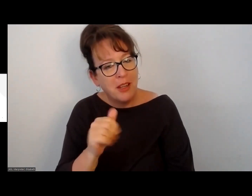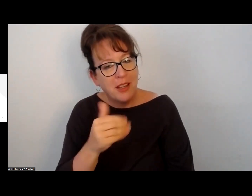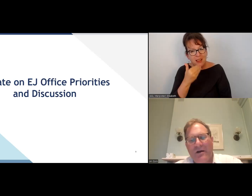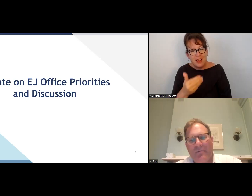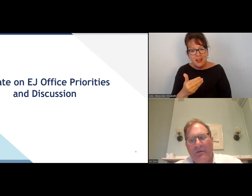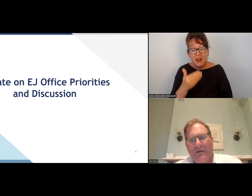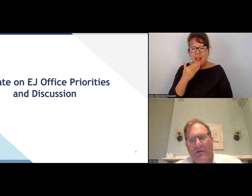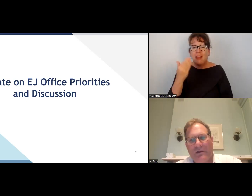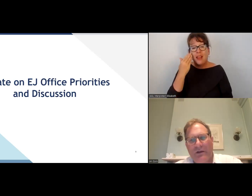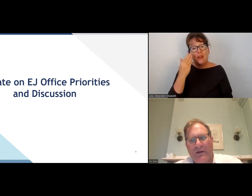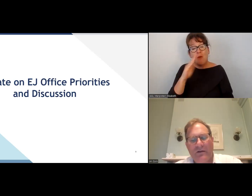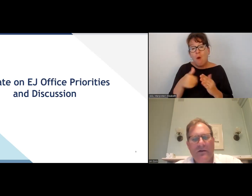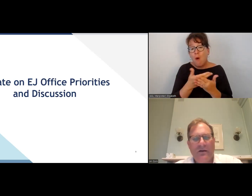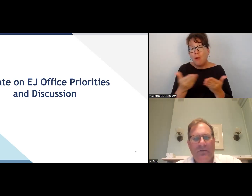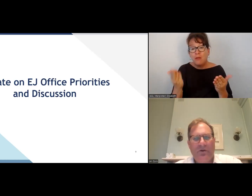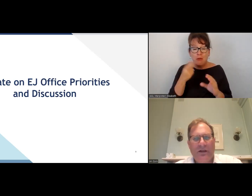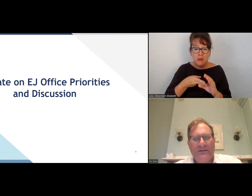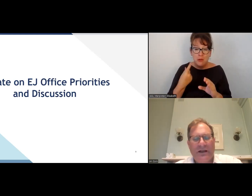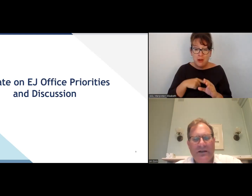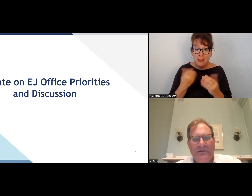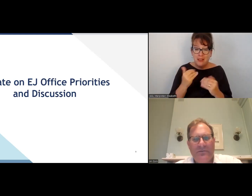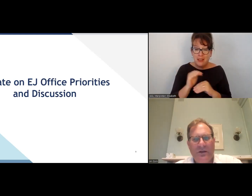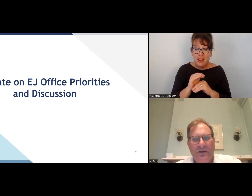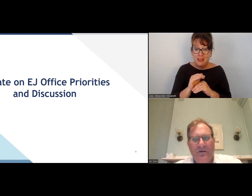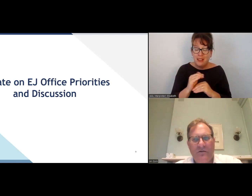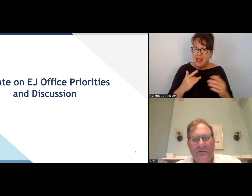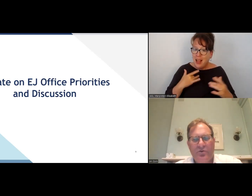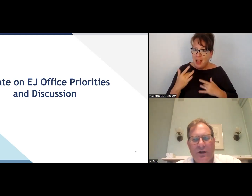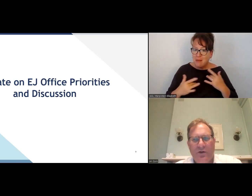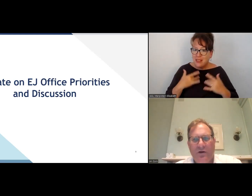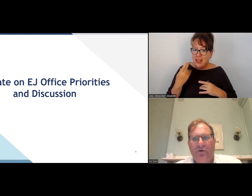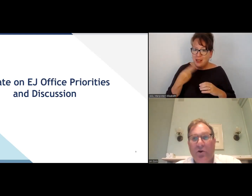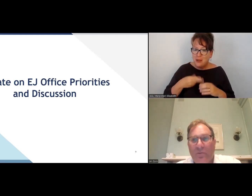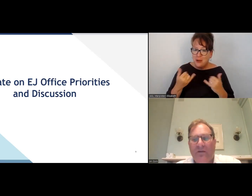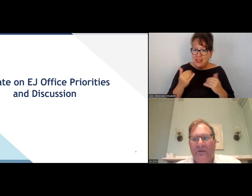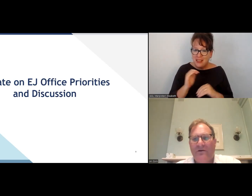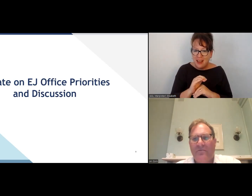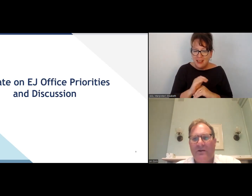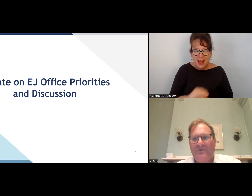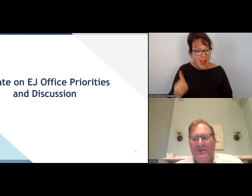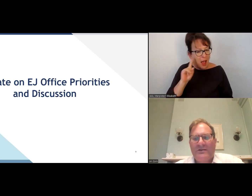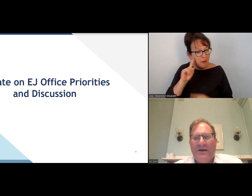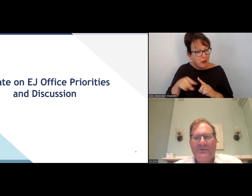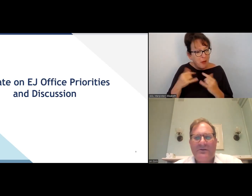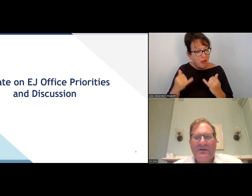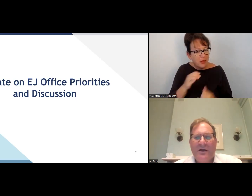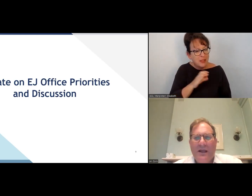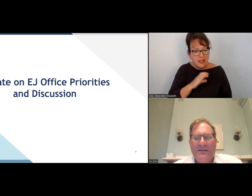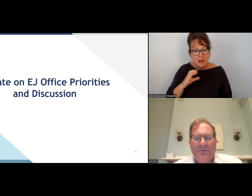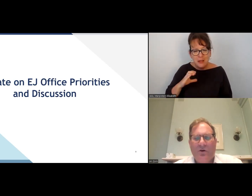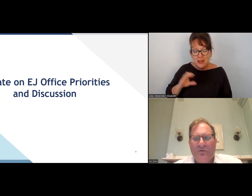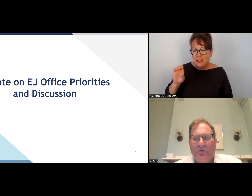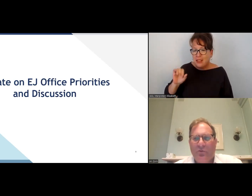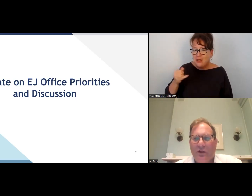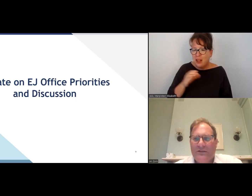a little bit of time in your evening. I'm really excited to be here to join you. I've heard about the Environmental Justice Council.